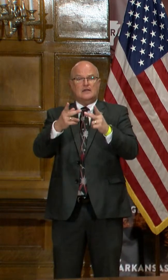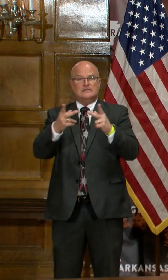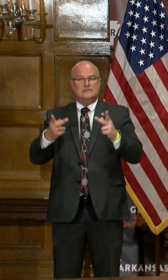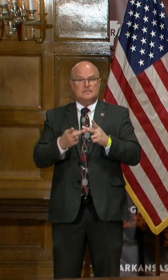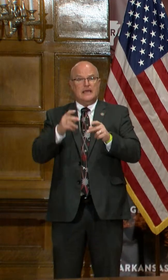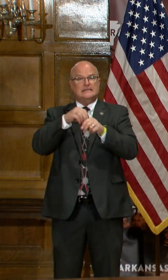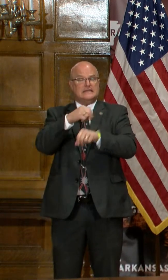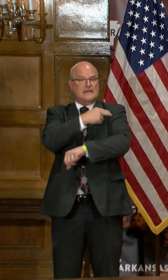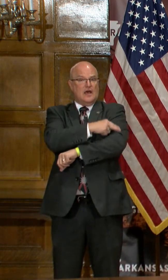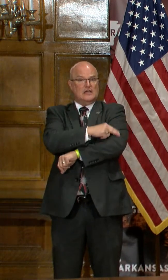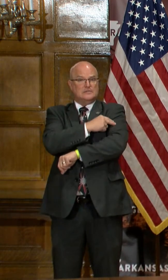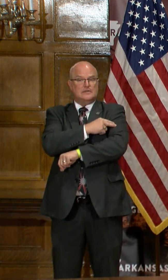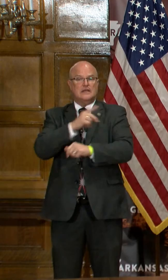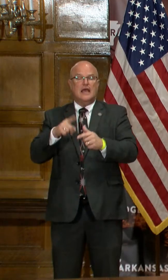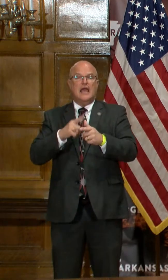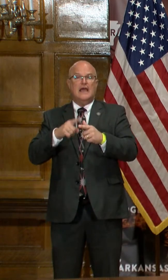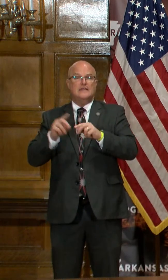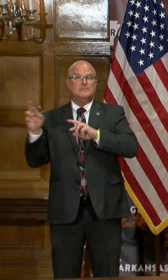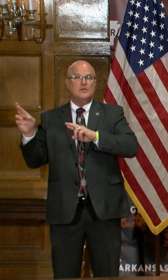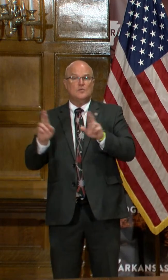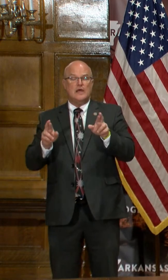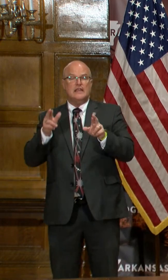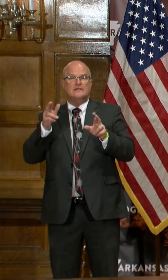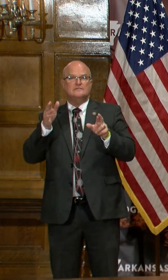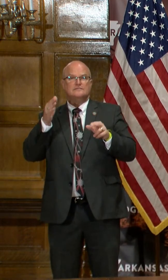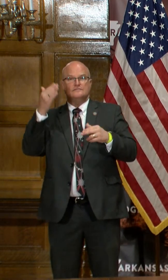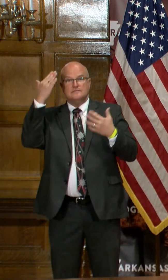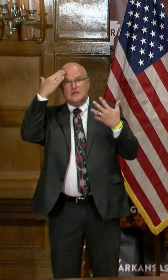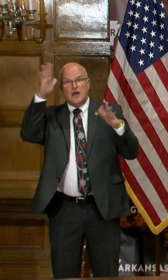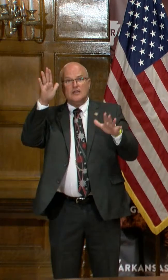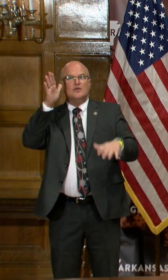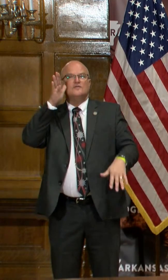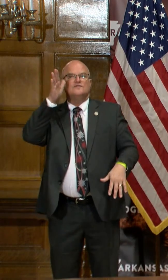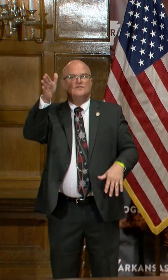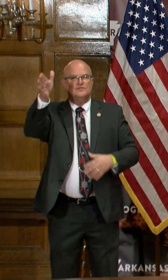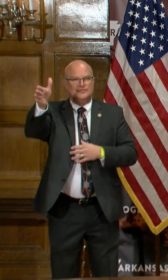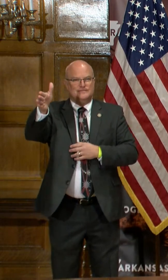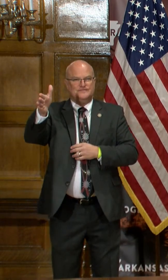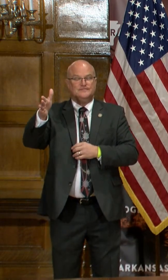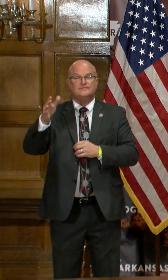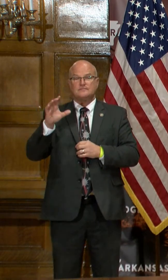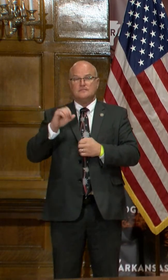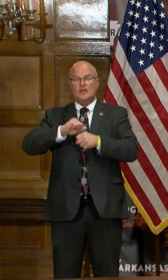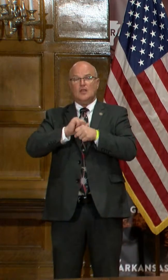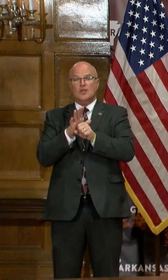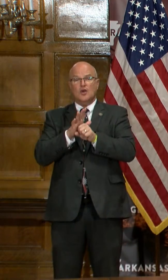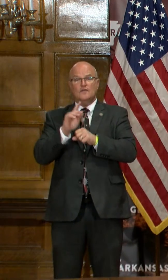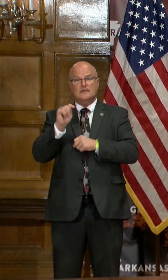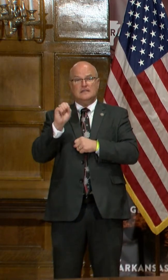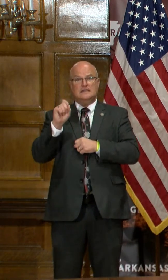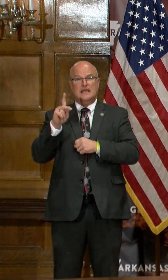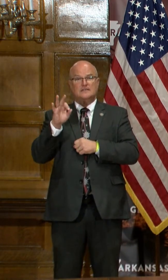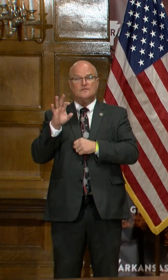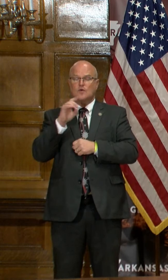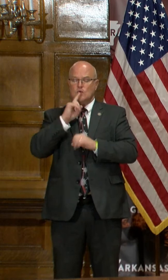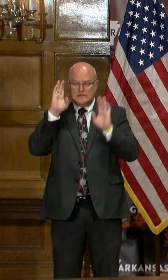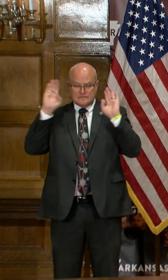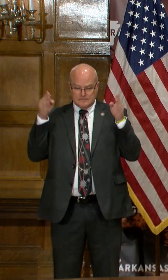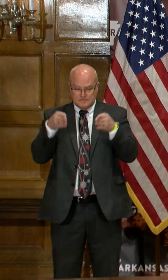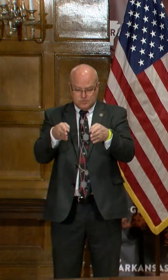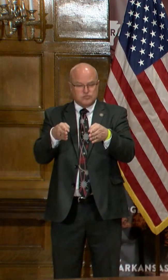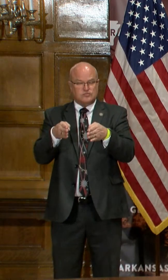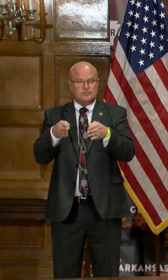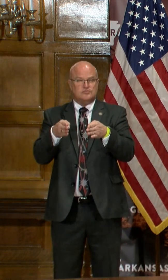in the hospitals and be ready for the unknown future. And so the COVID Task Force is really focusing on that from a